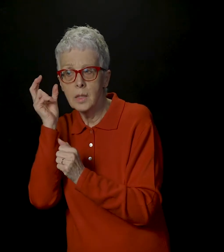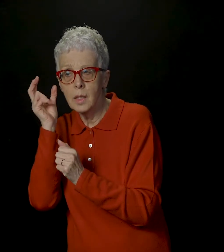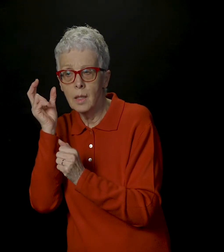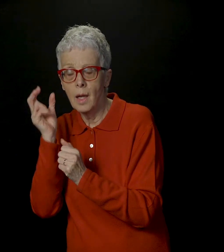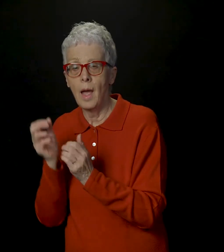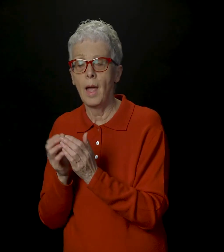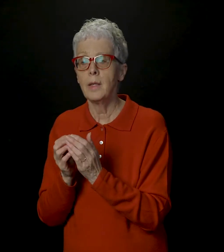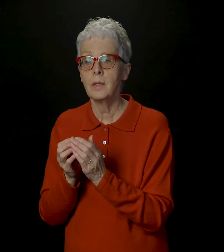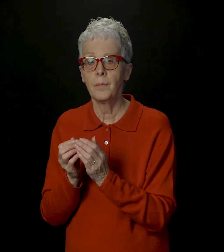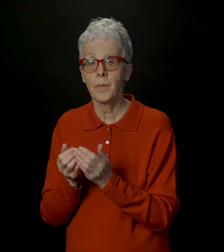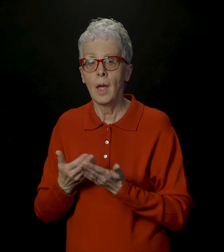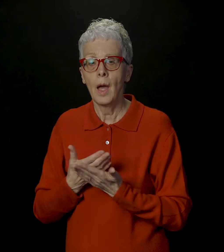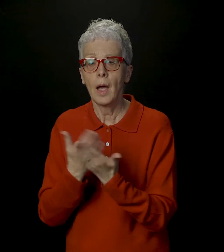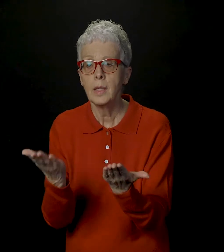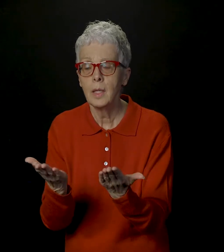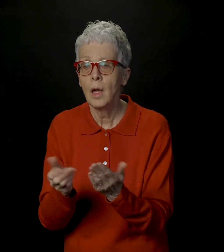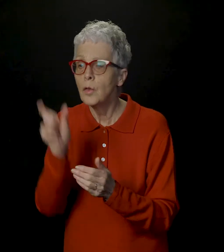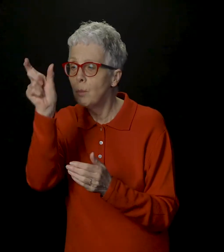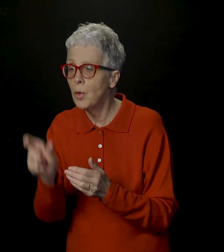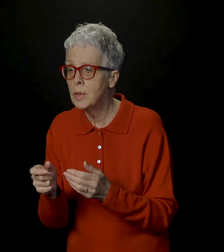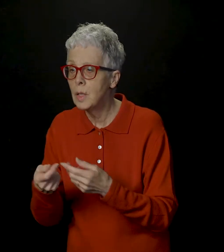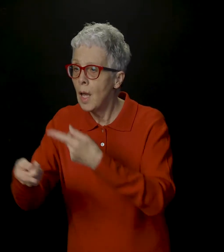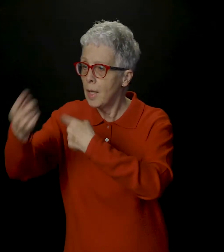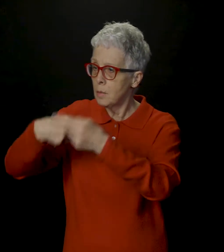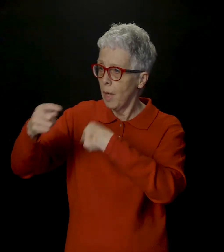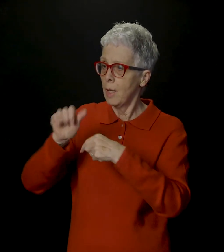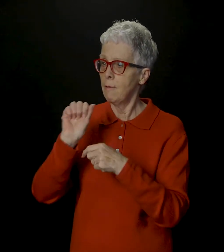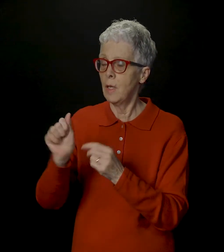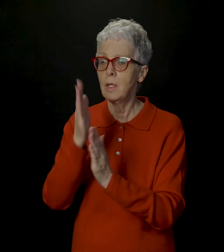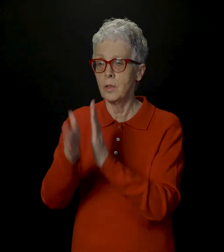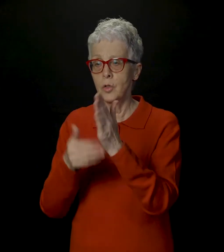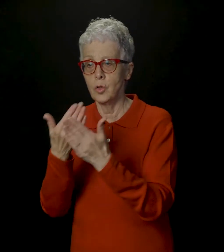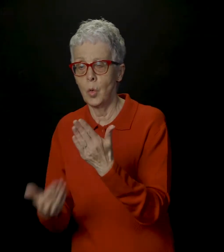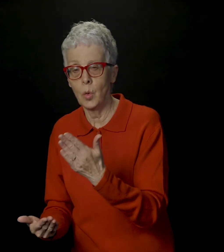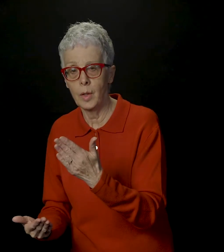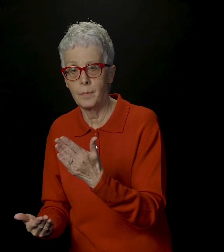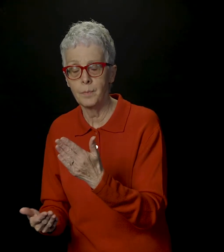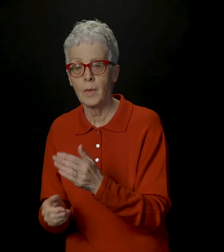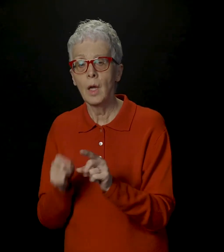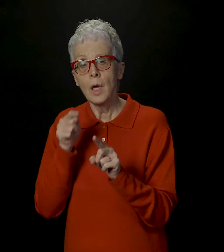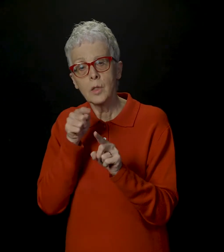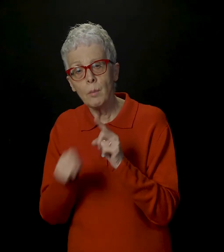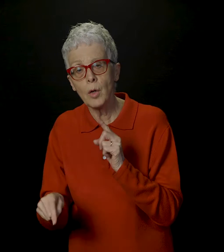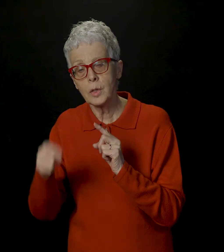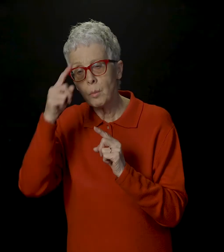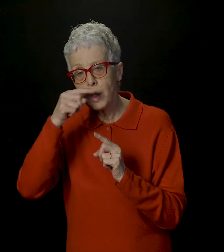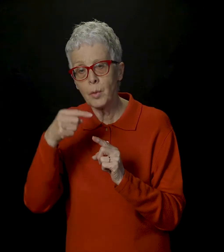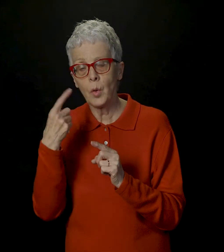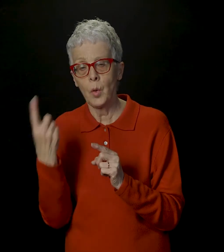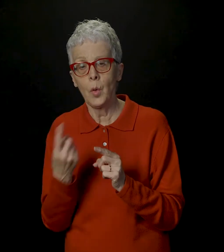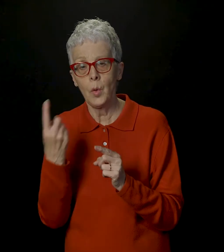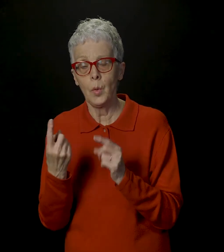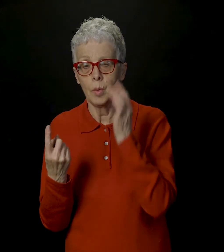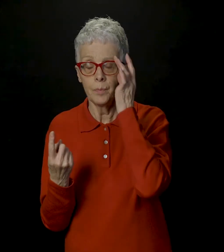Space For that Wonderful story Of the other human Being to be held And most of our Participants Would very